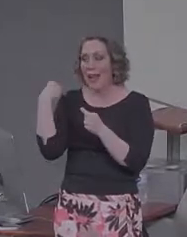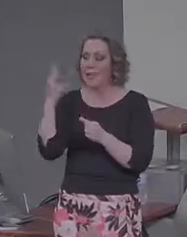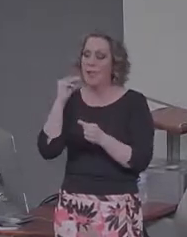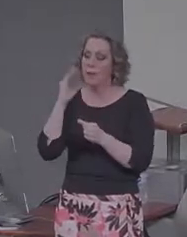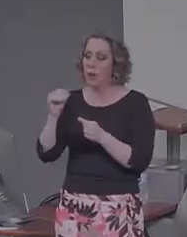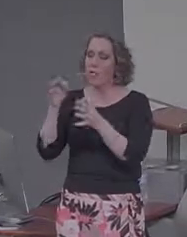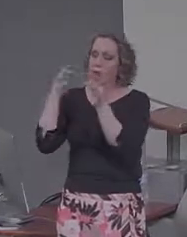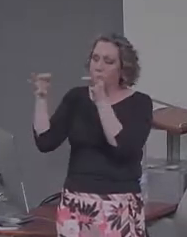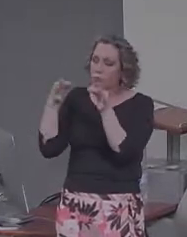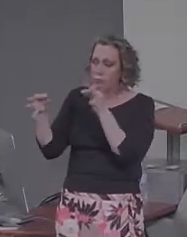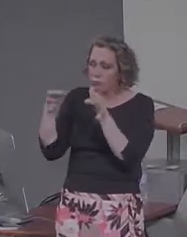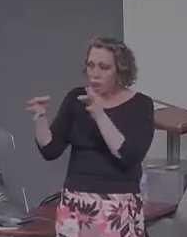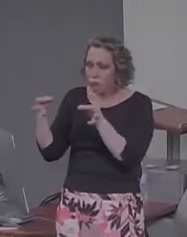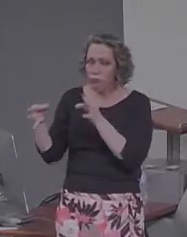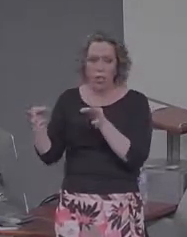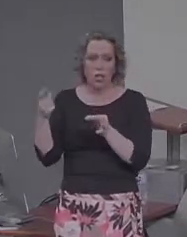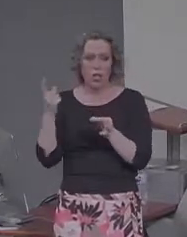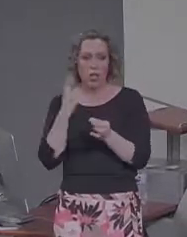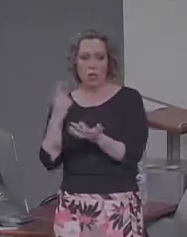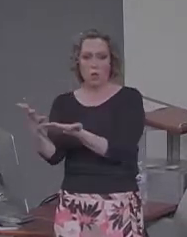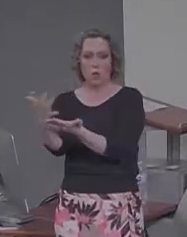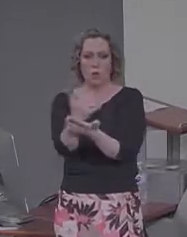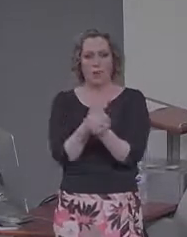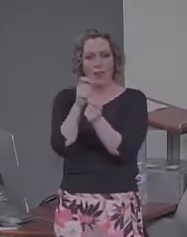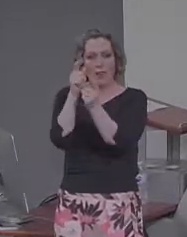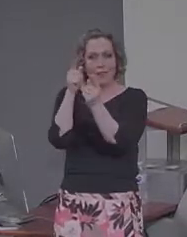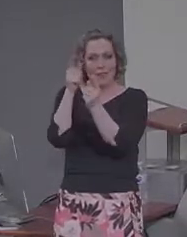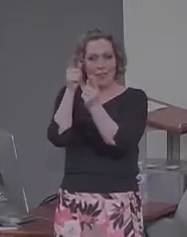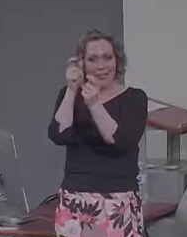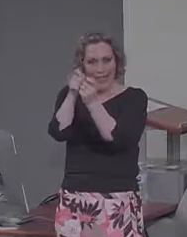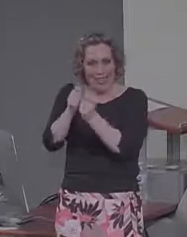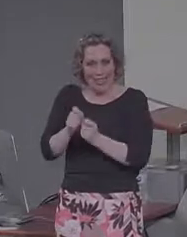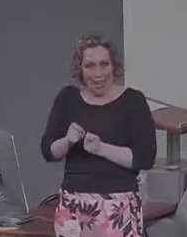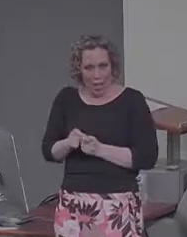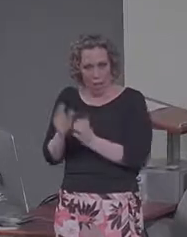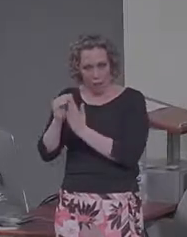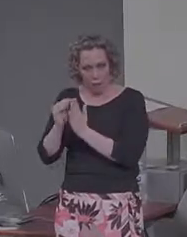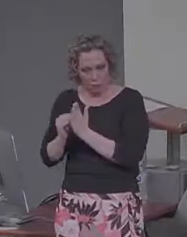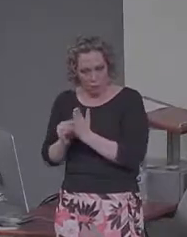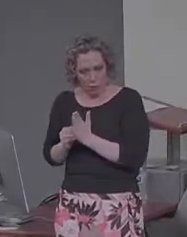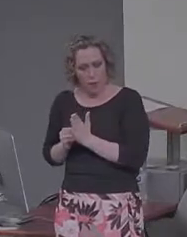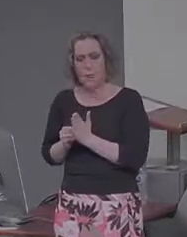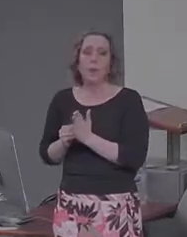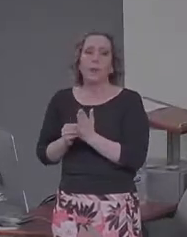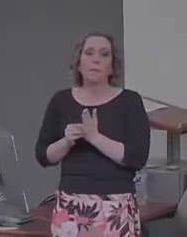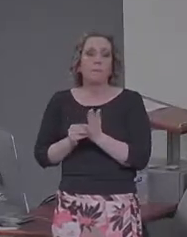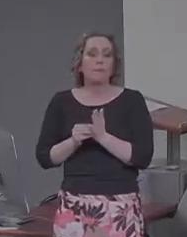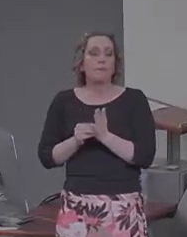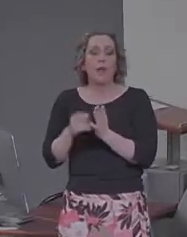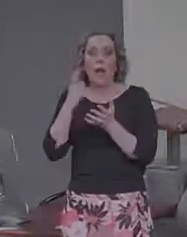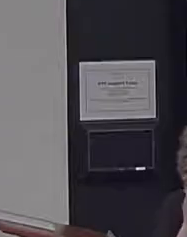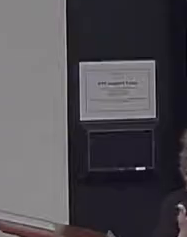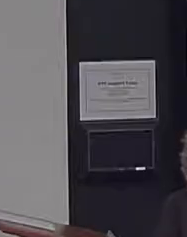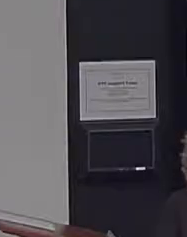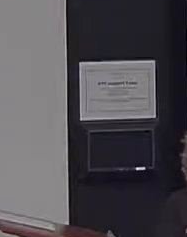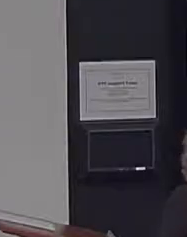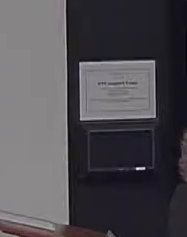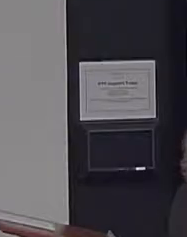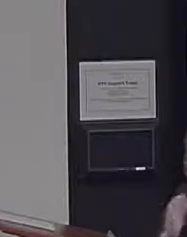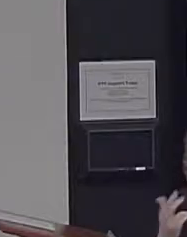describe that experience or imagine a future experience into two critical types of details, internal